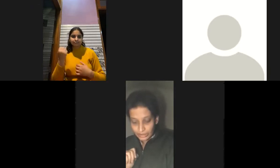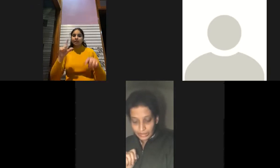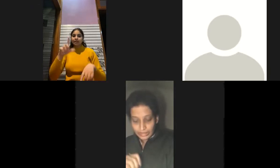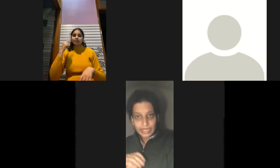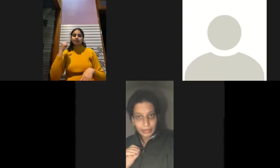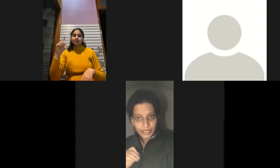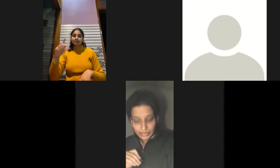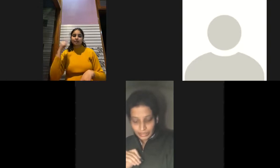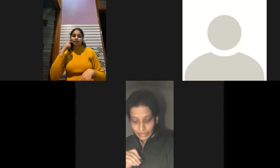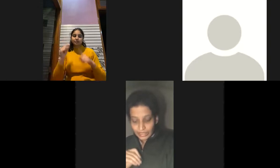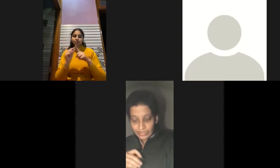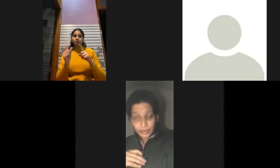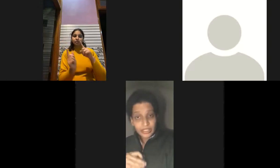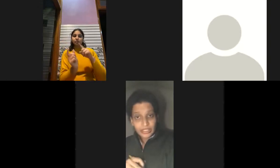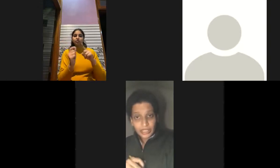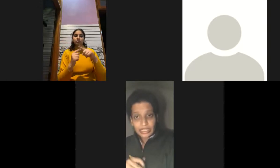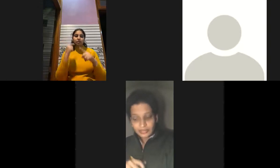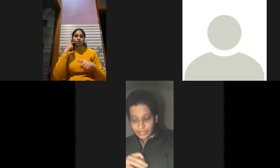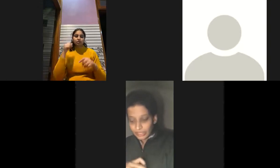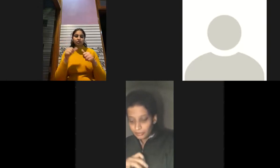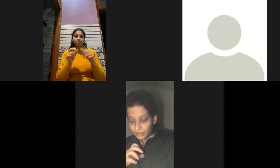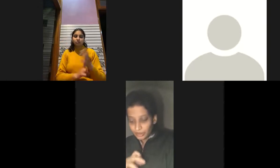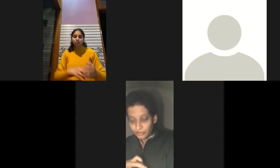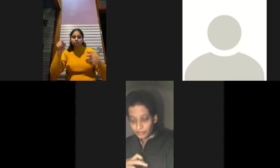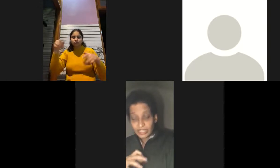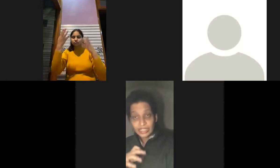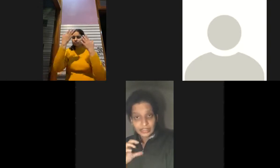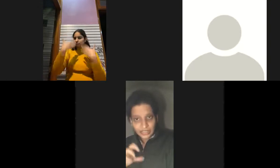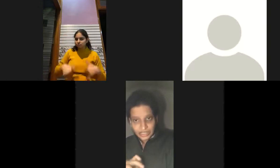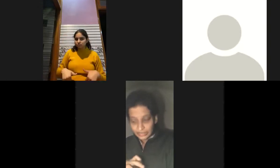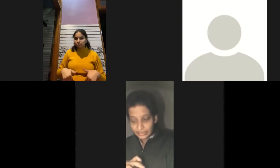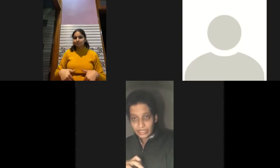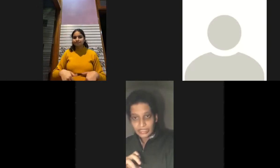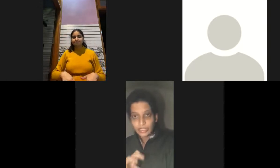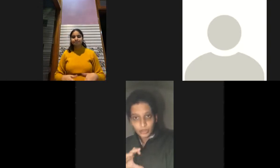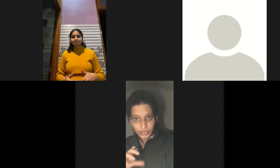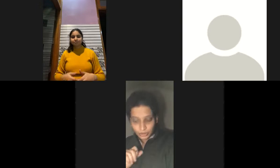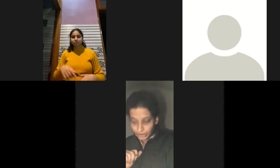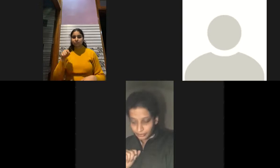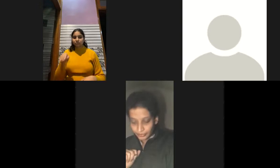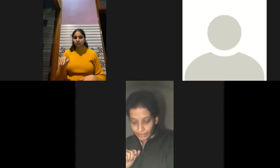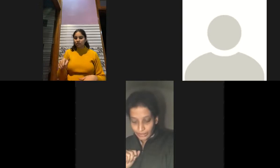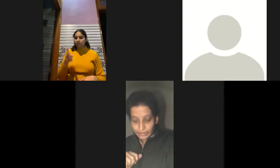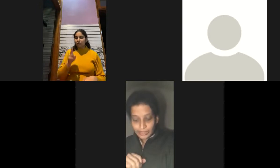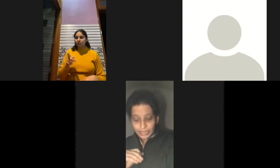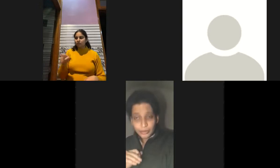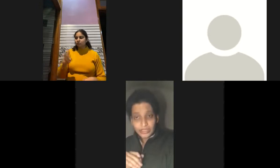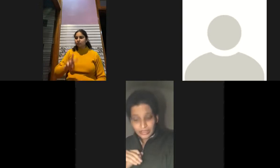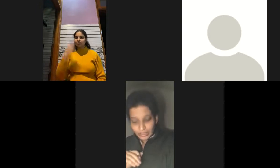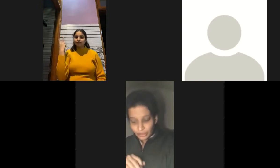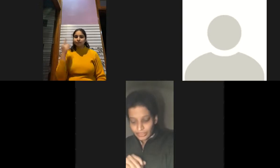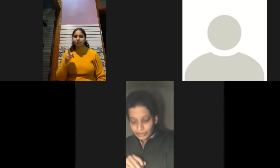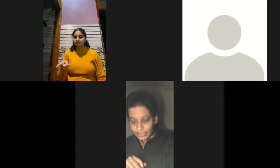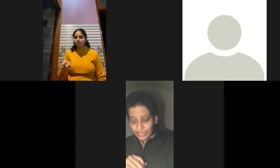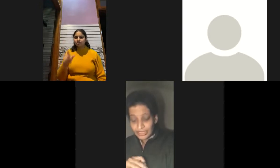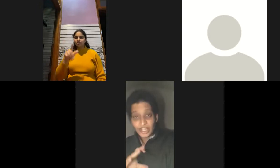deviance. His appetite, his appearance, and even the amount of he excretes is enormous to them. The Lilliputians